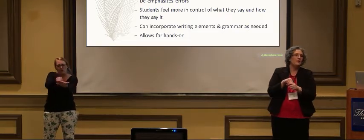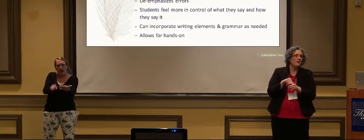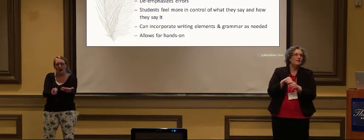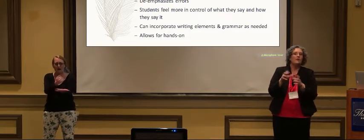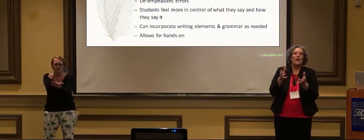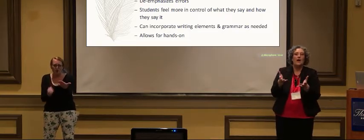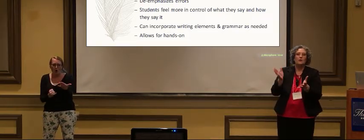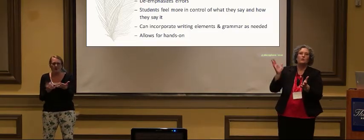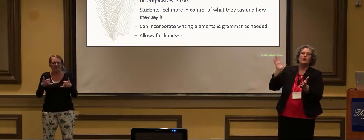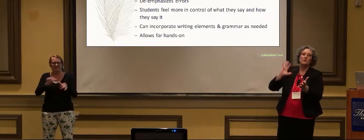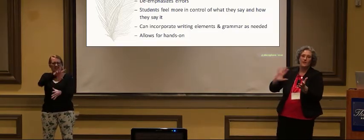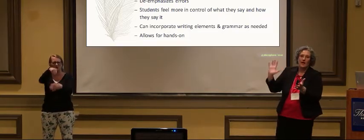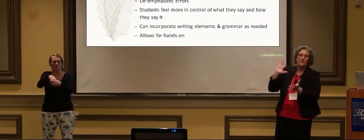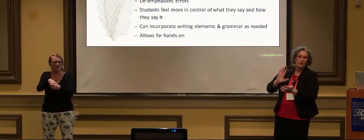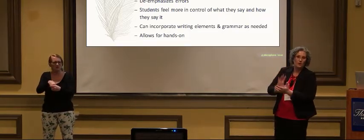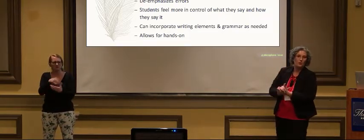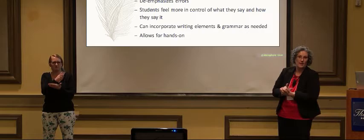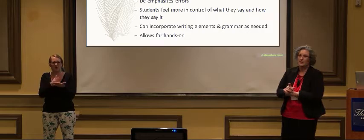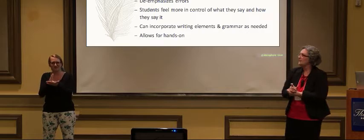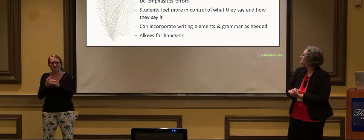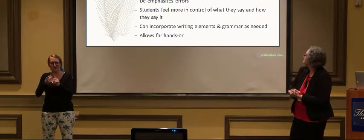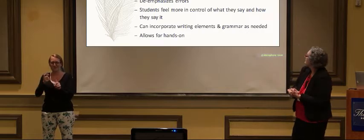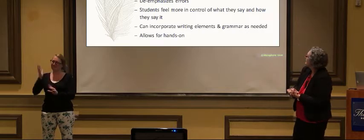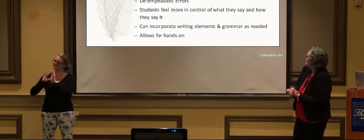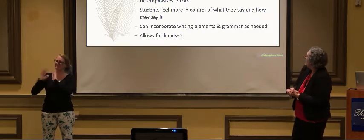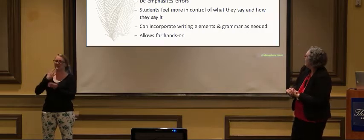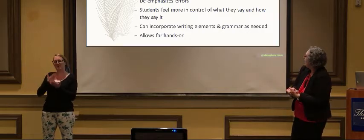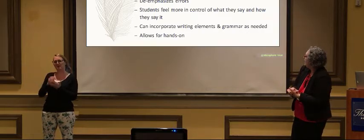portions that we used to have in the good old days.